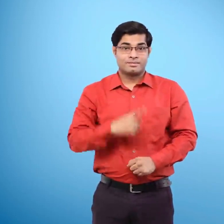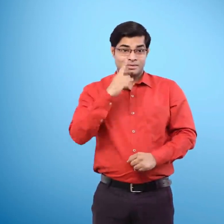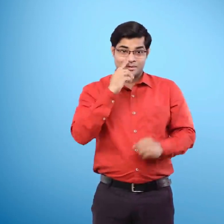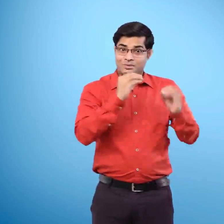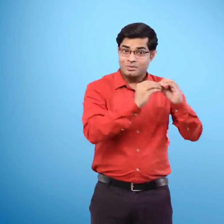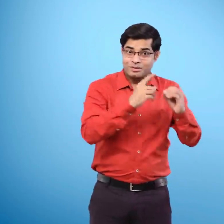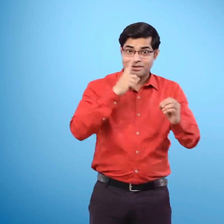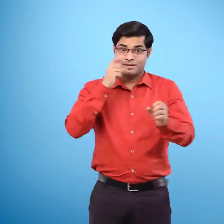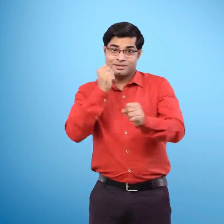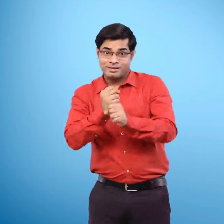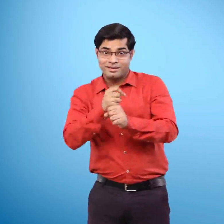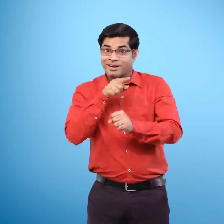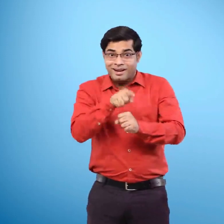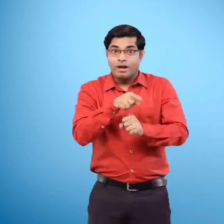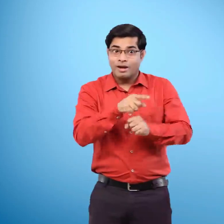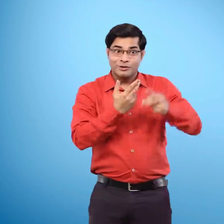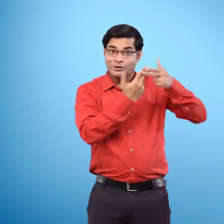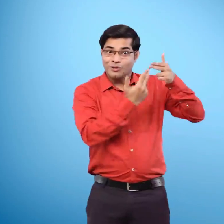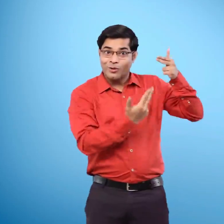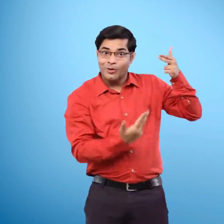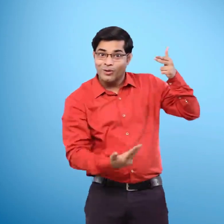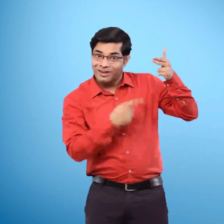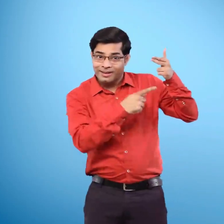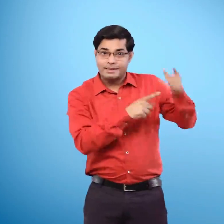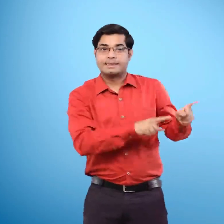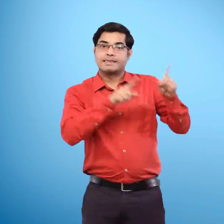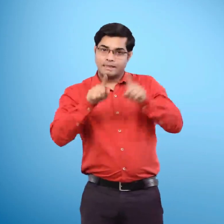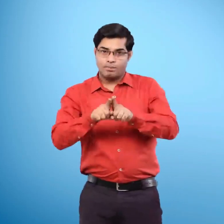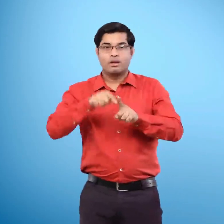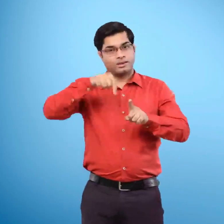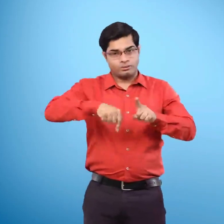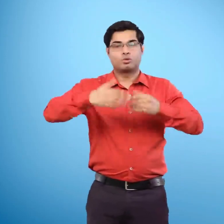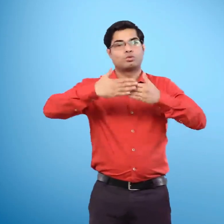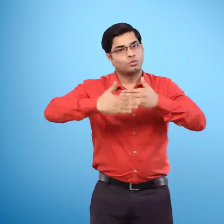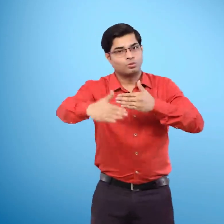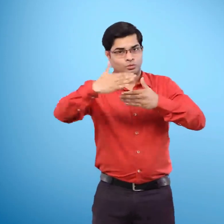The story of Binny and Ginny continues on this page.